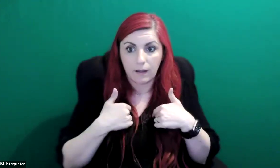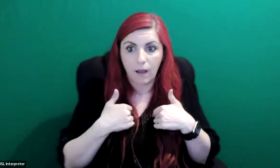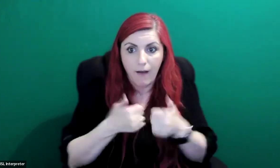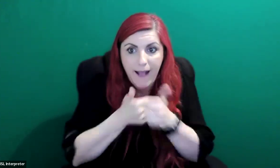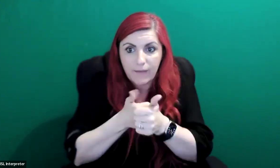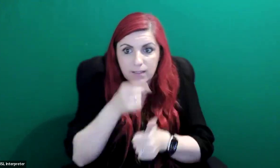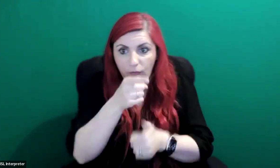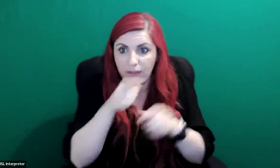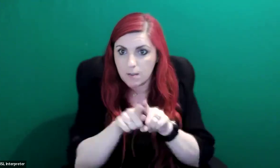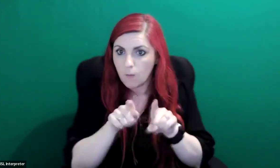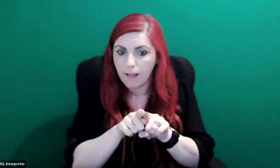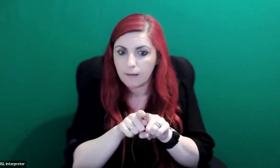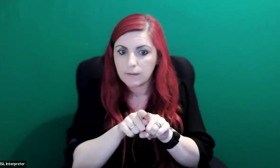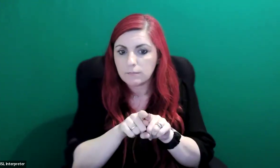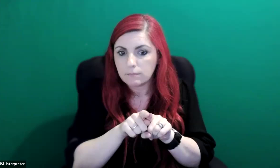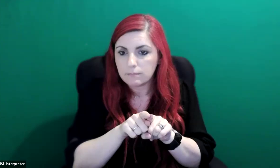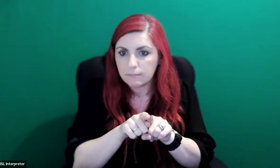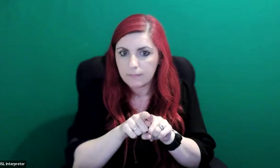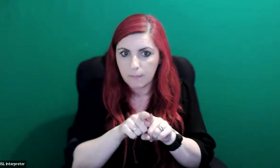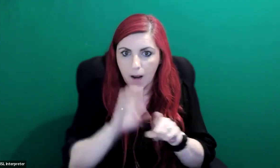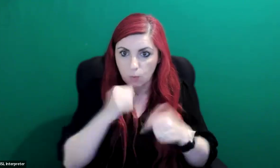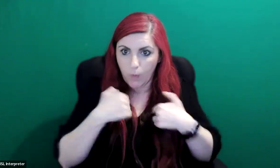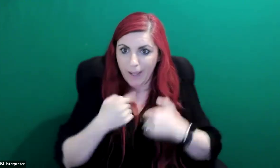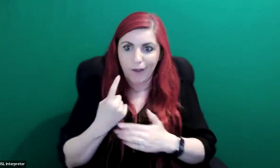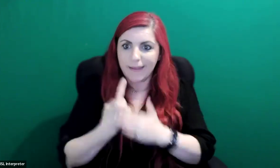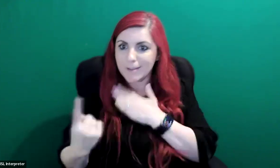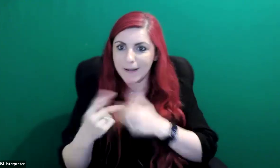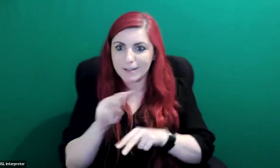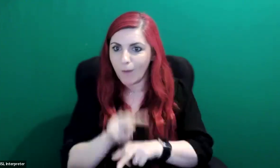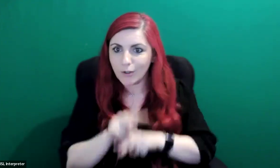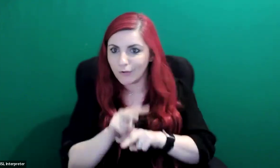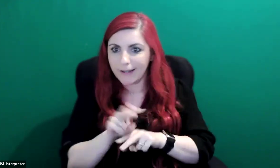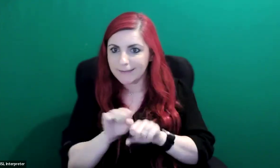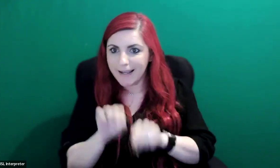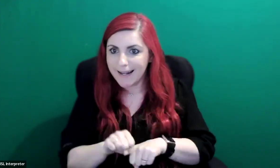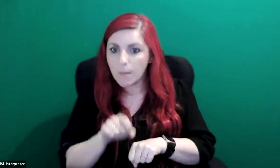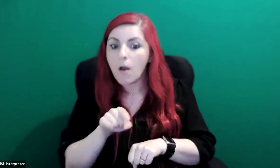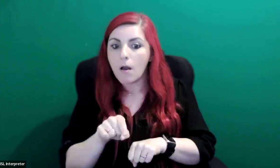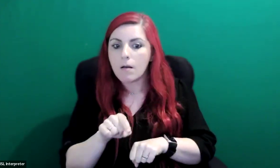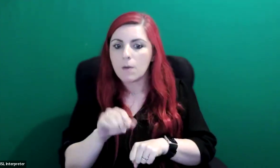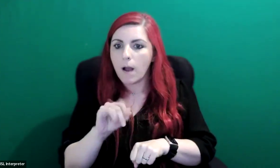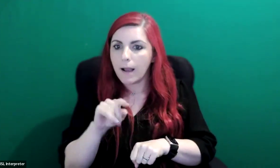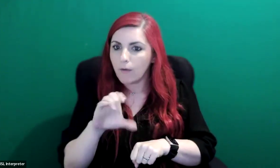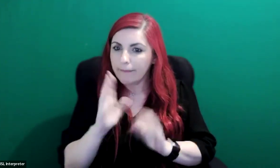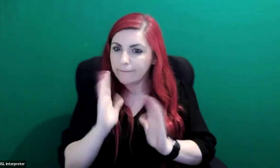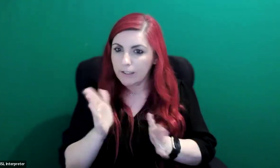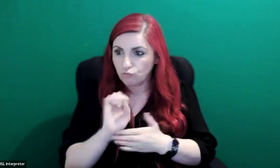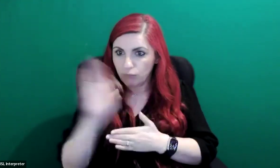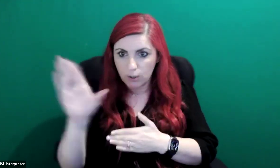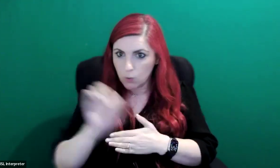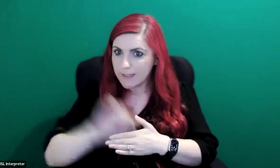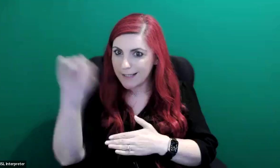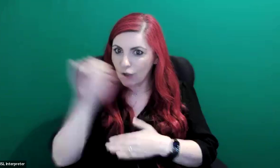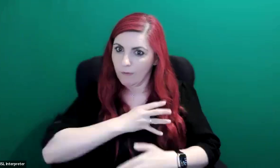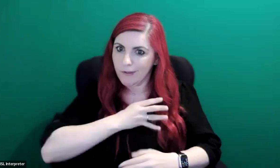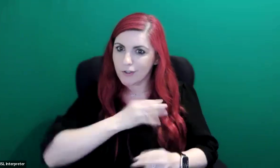advocating for, as the independent monitoring mechanism as well. And we have, IREC has written to senior officials in